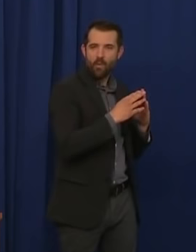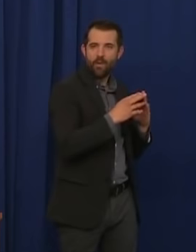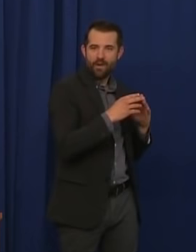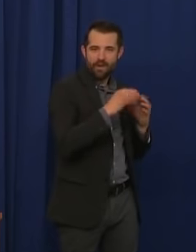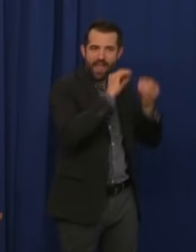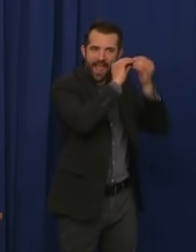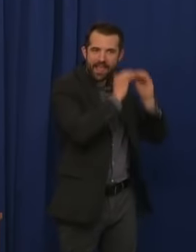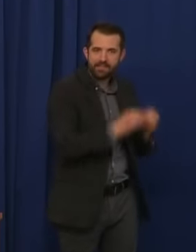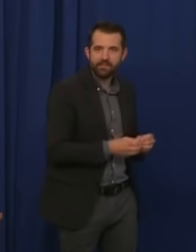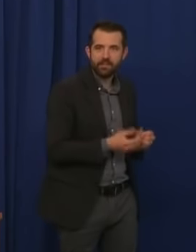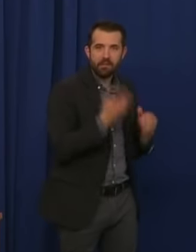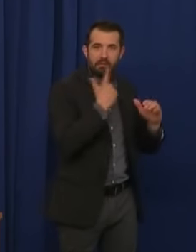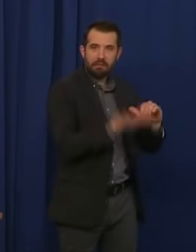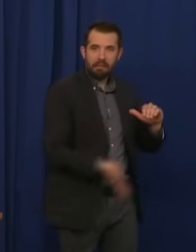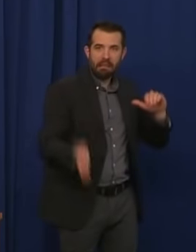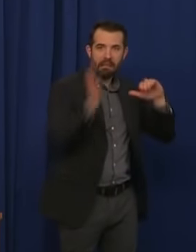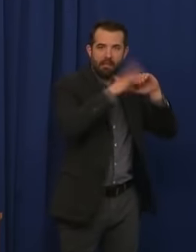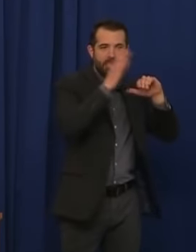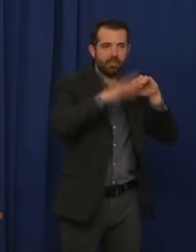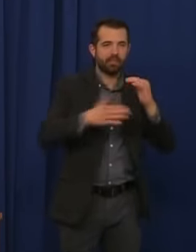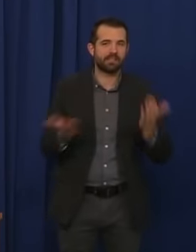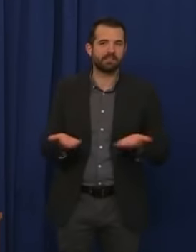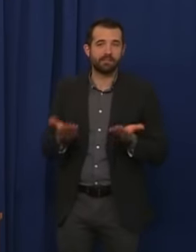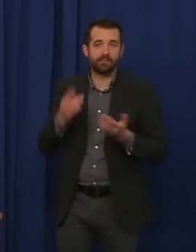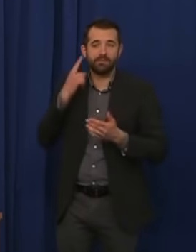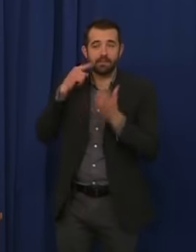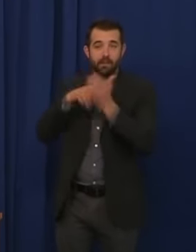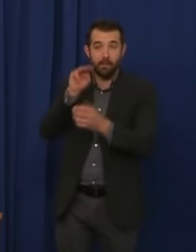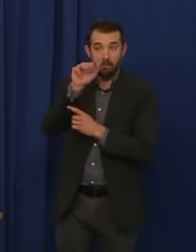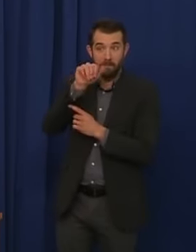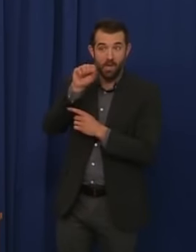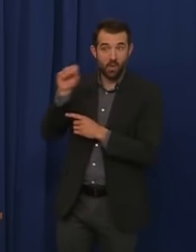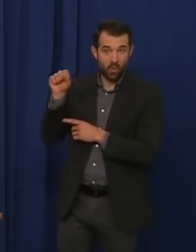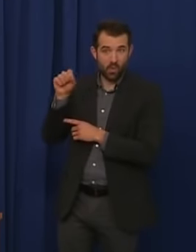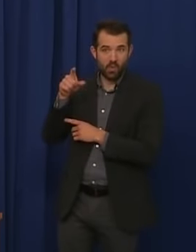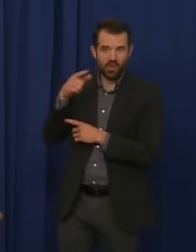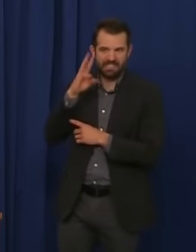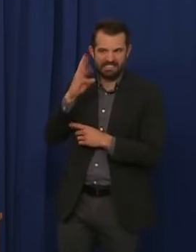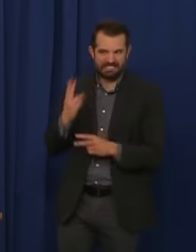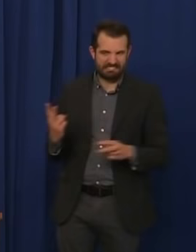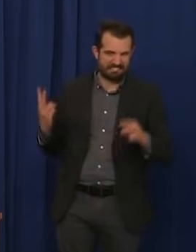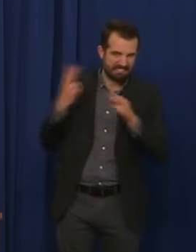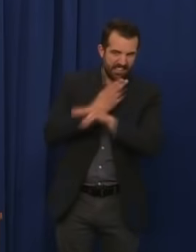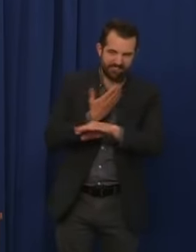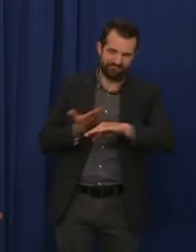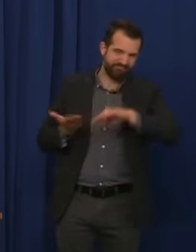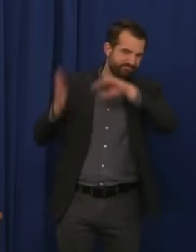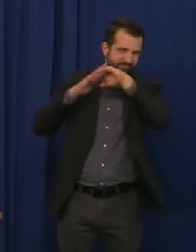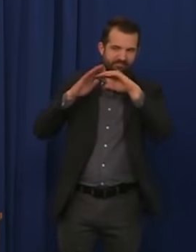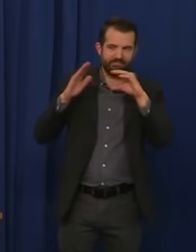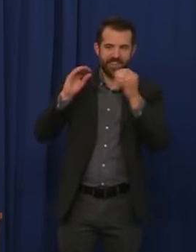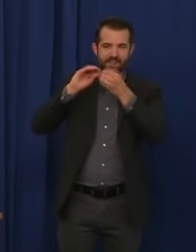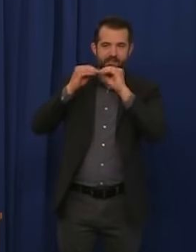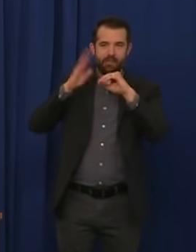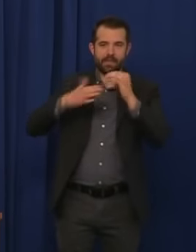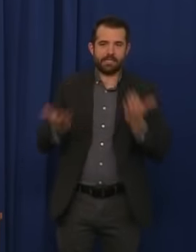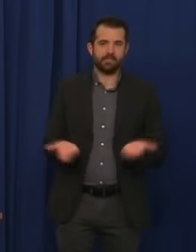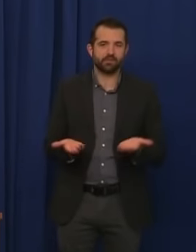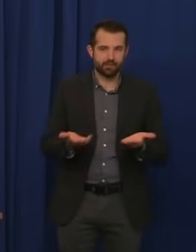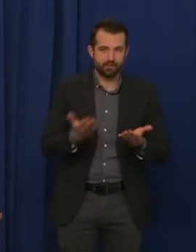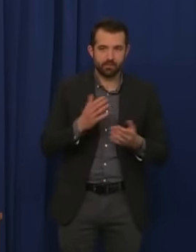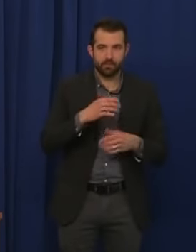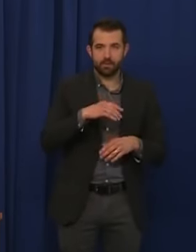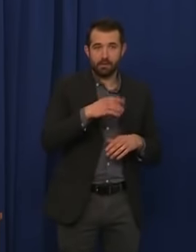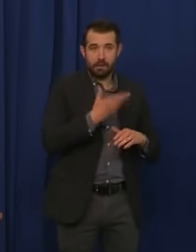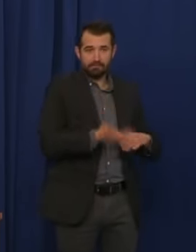take Massachusetts, just as an example, they have maybe six times our population, but 40 times the number of cases